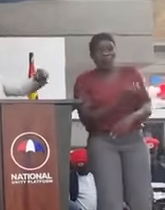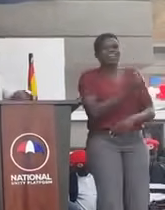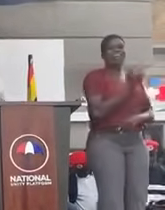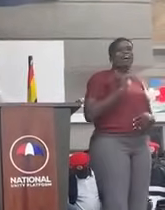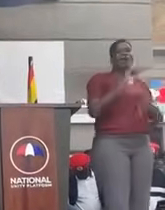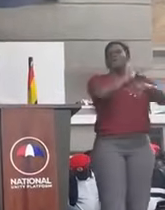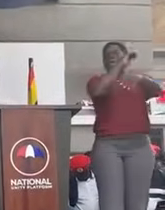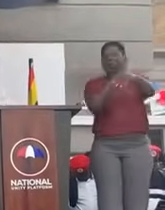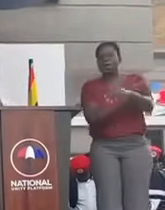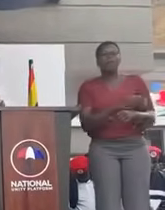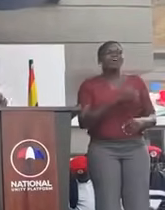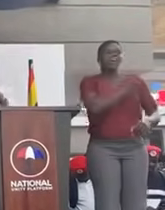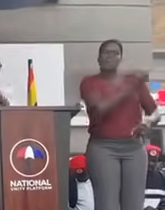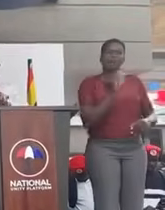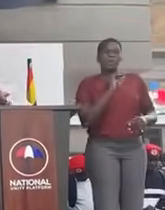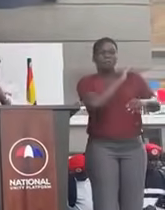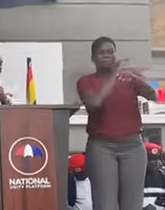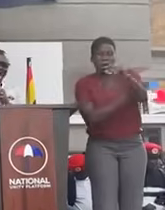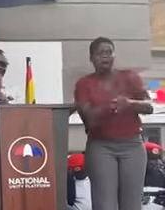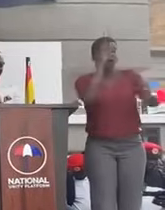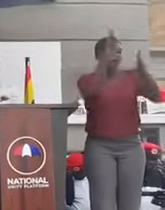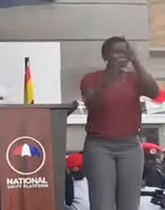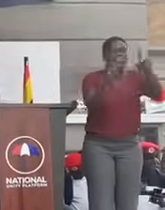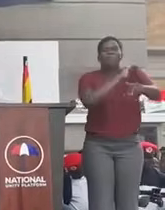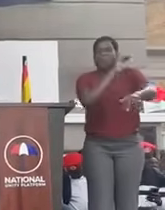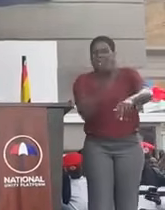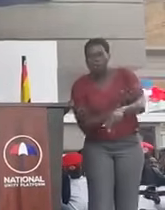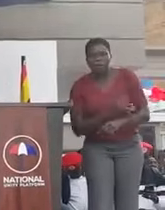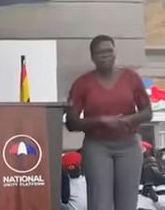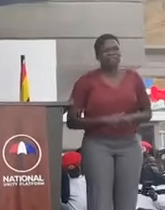people power, our power.